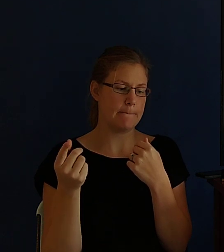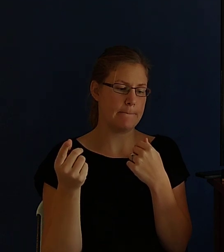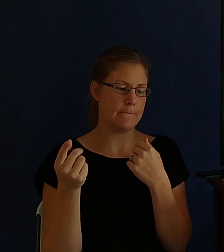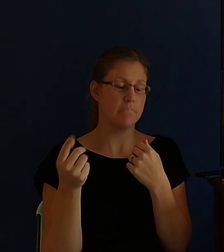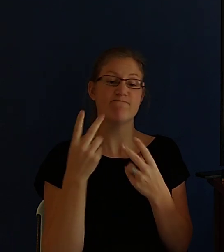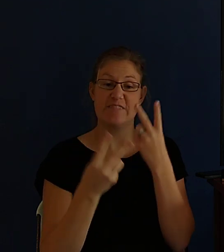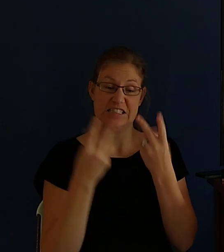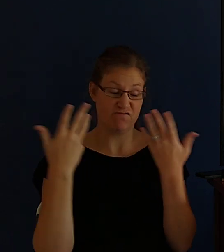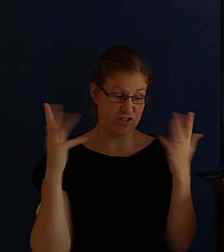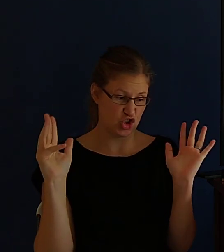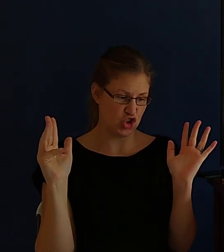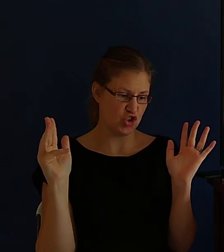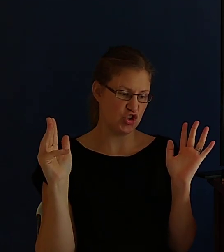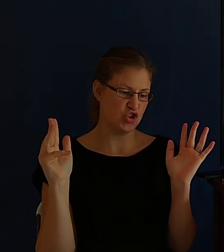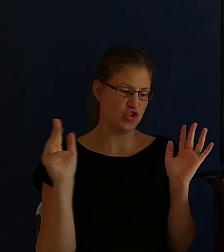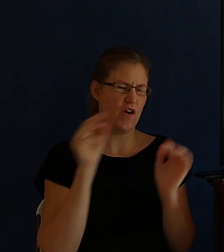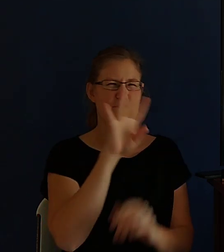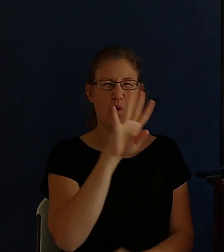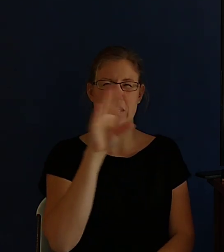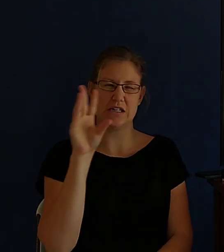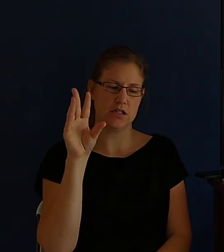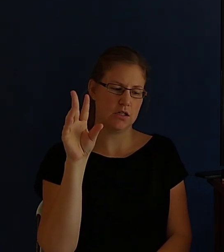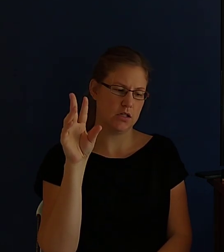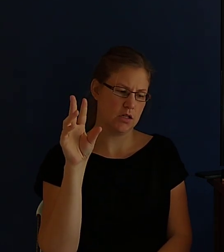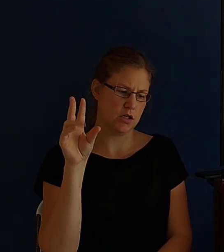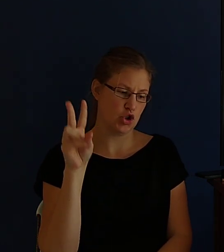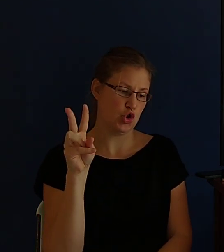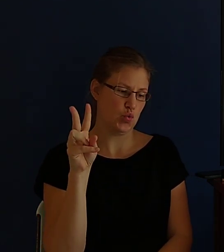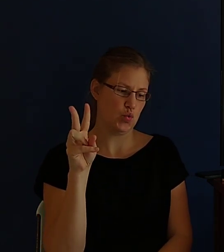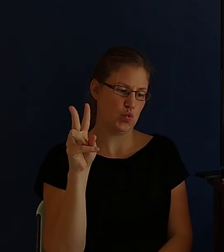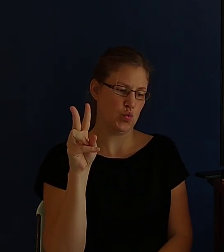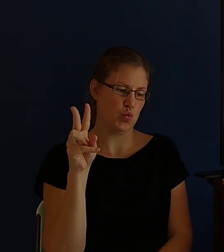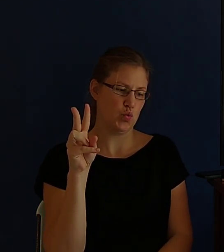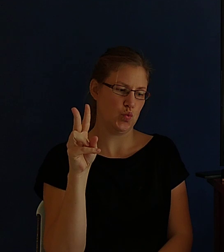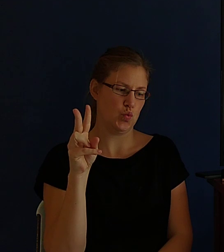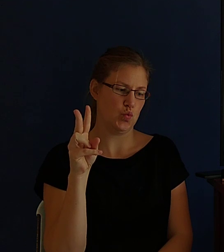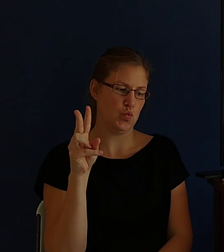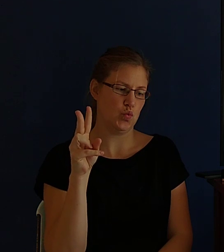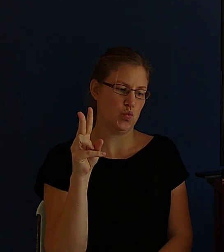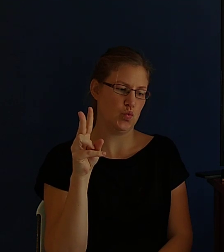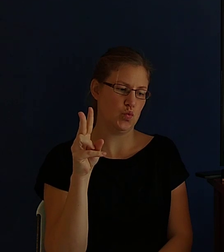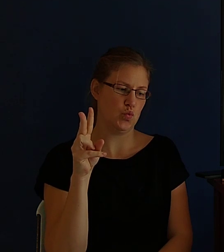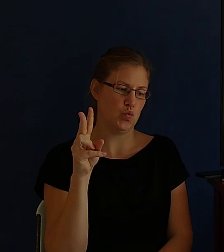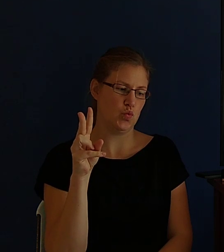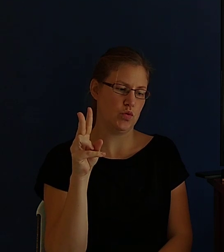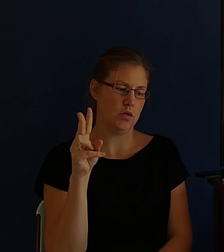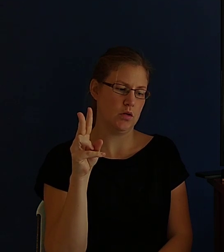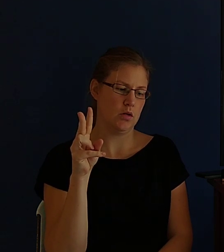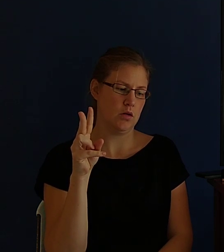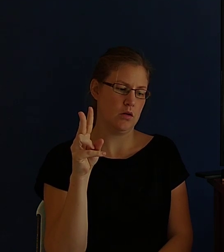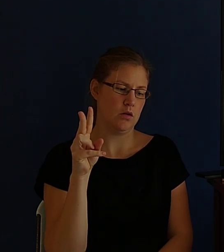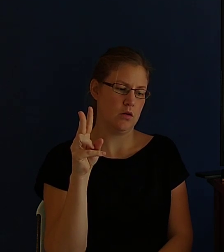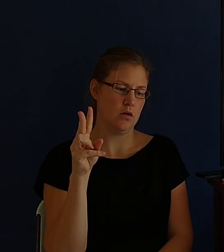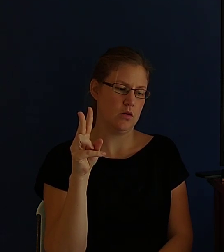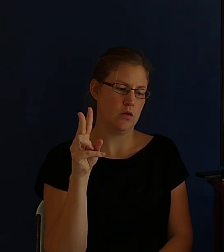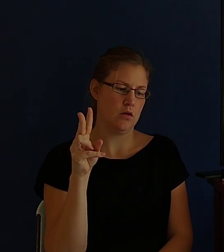visited. How about 4 and 2? So we have, okay, so we have this one. Okay,